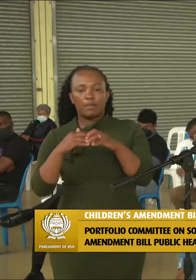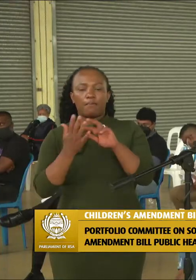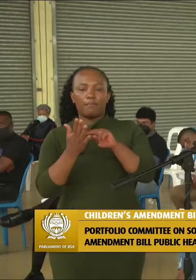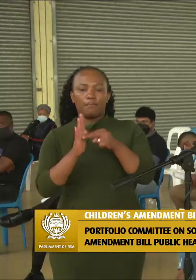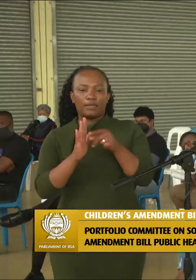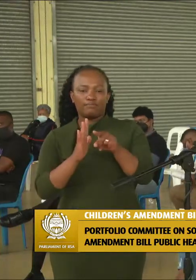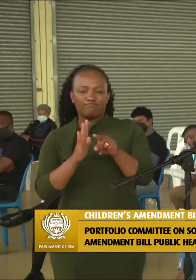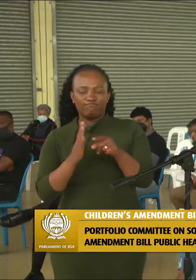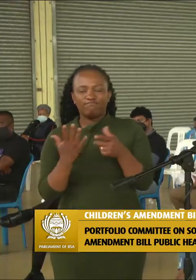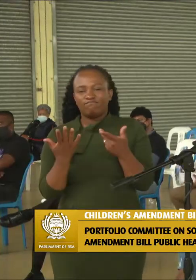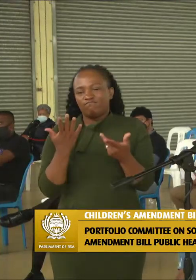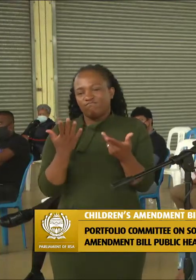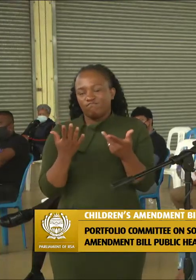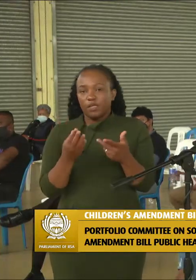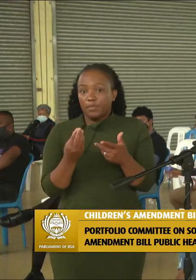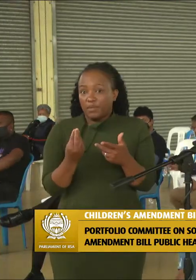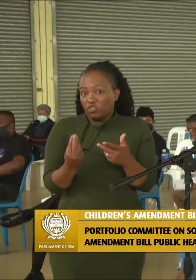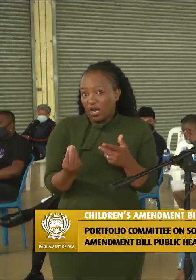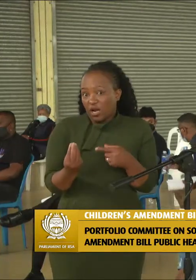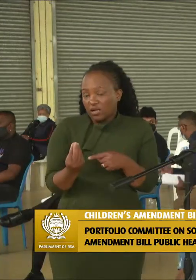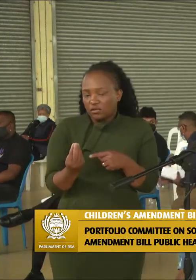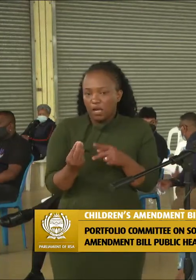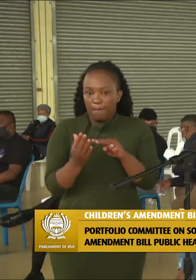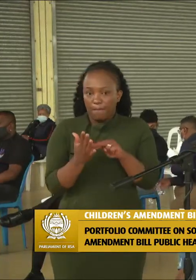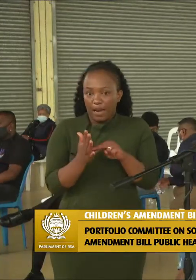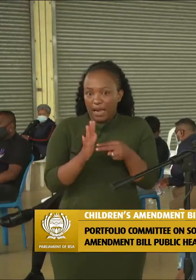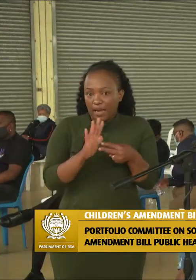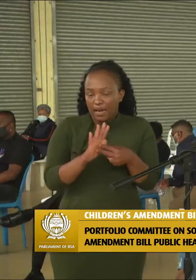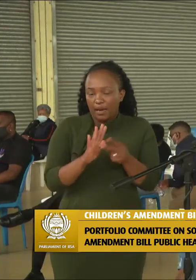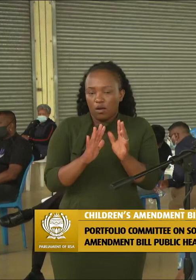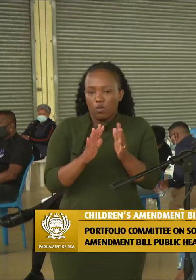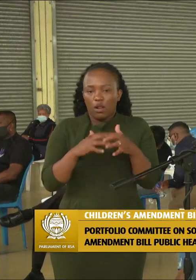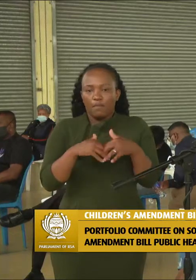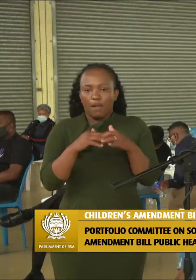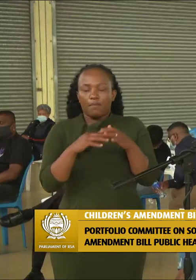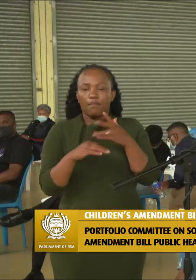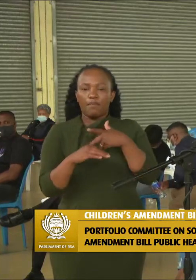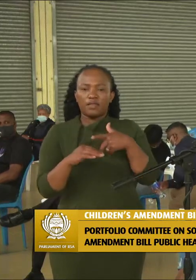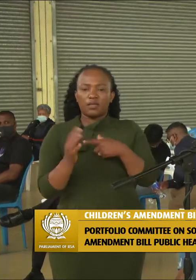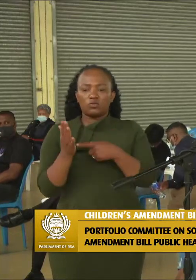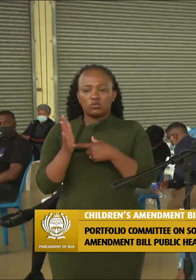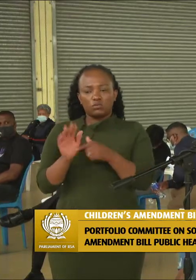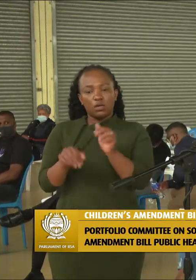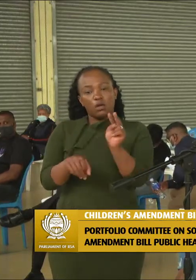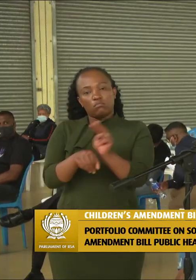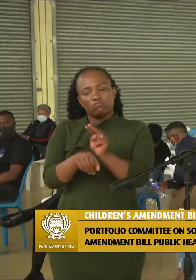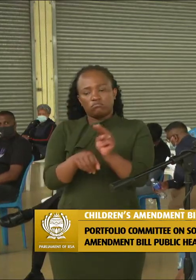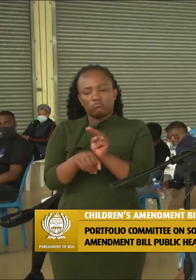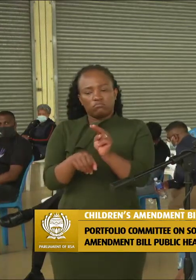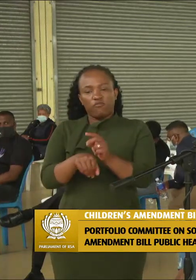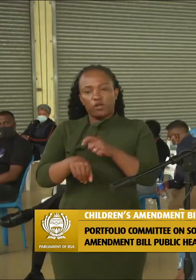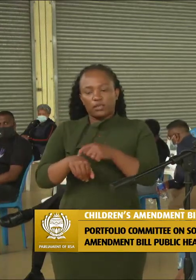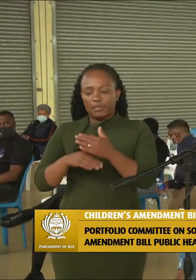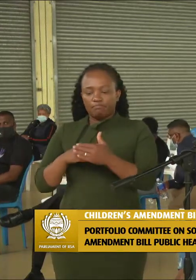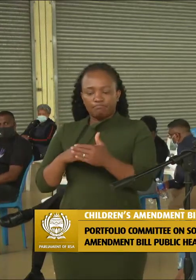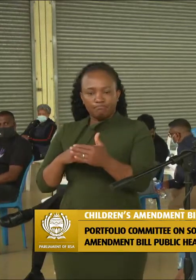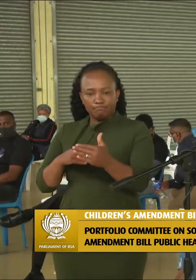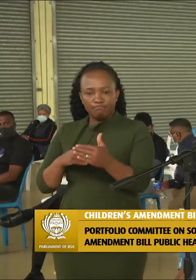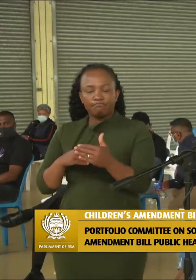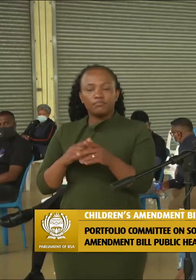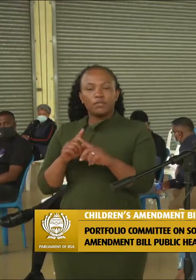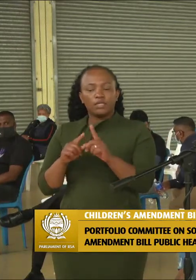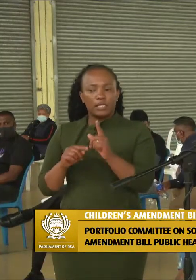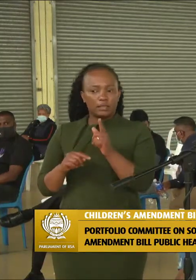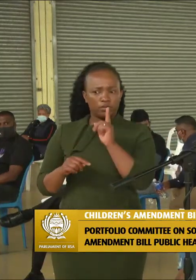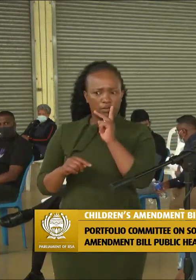uzoba mhlambe kukhona uhlelo abazolenza nomzali ekutheni bamonitor for isikhathi esithile ukuze babone